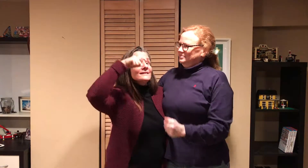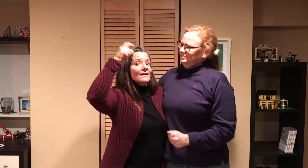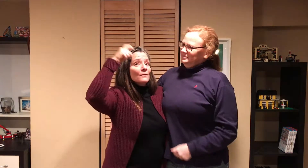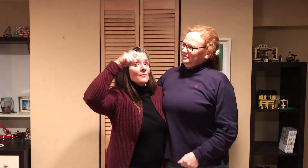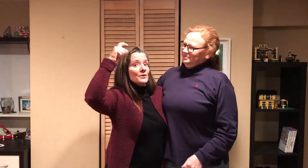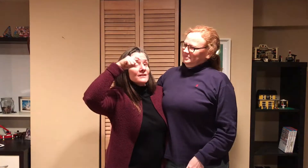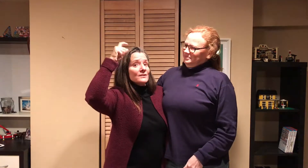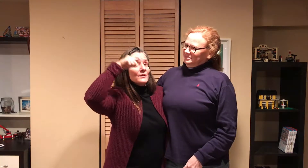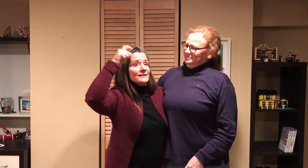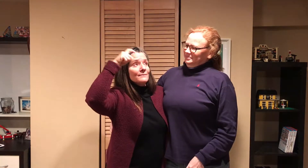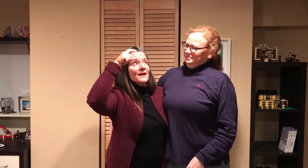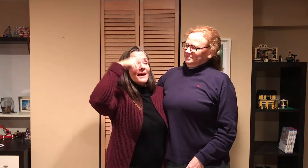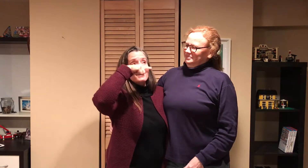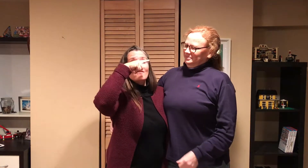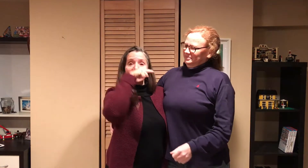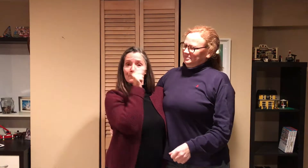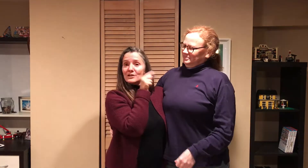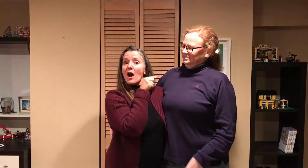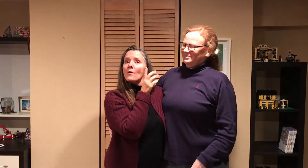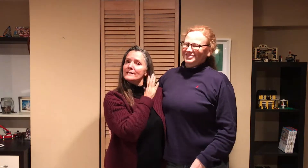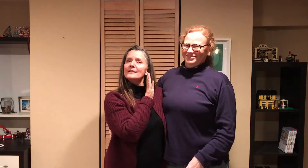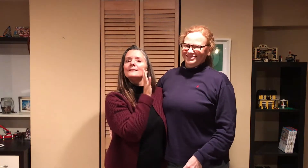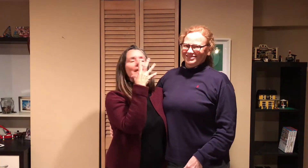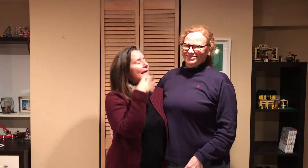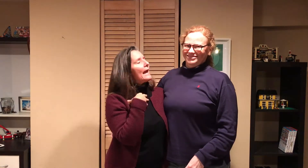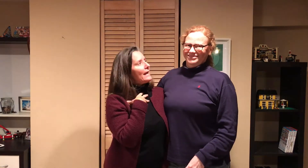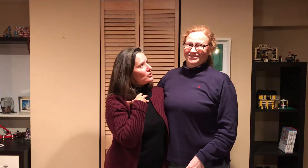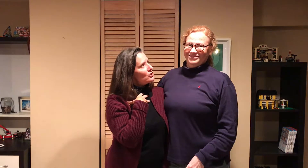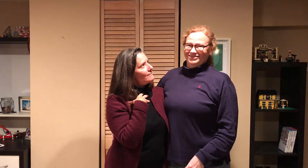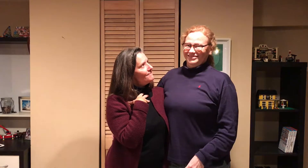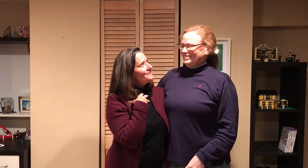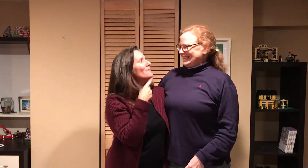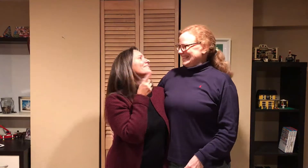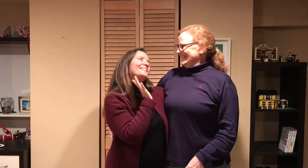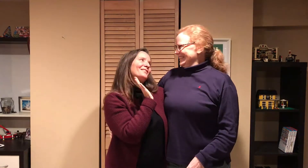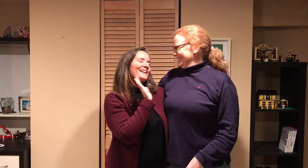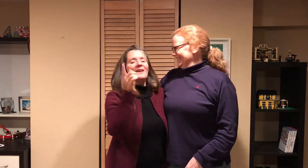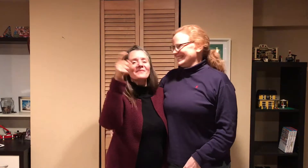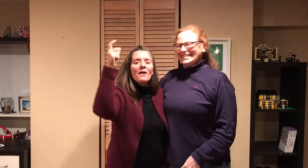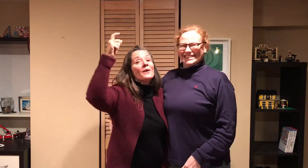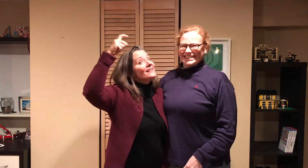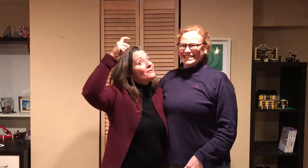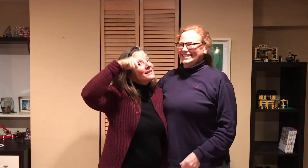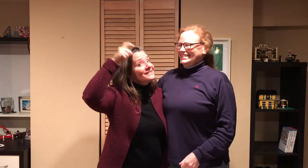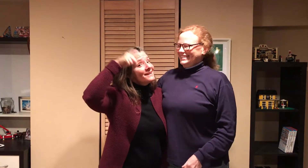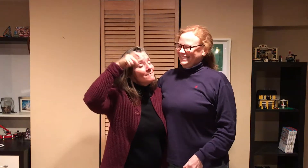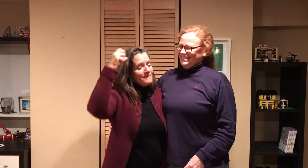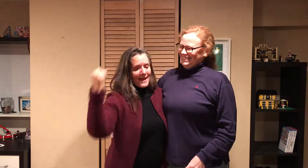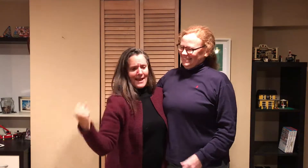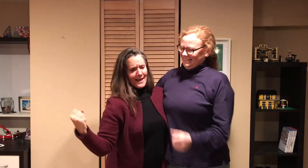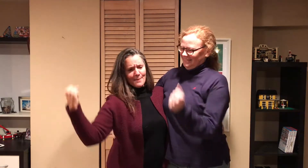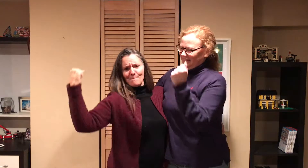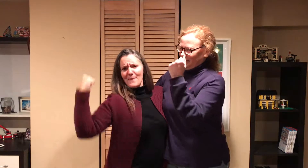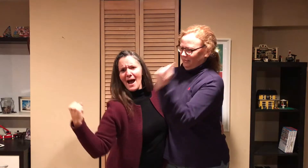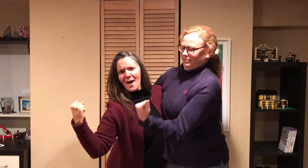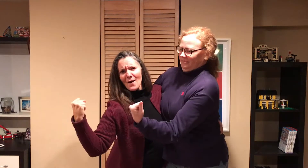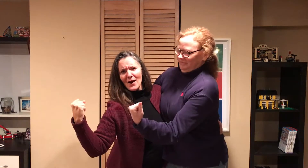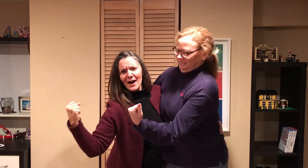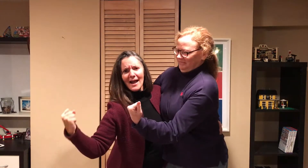wisdom. One person has wisdom, and this person always needs to be engaged. Yep, like looking. Yep, with wisdom and power